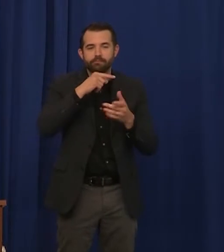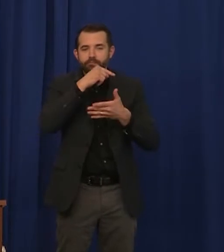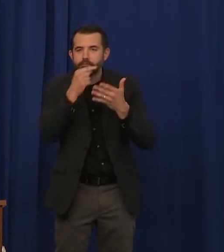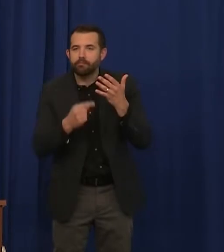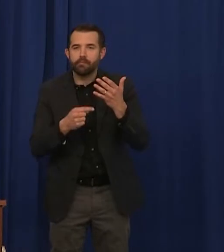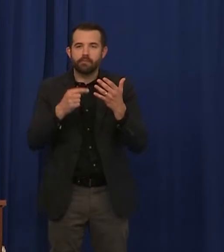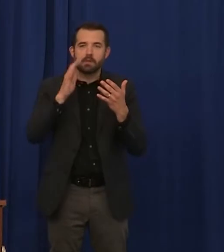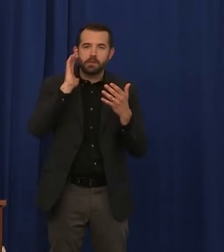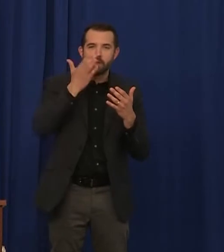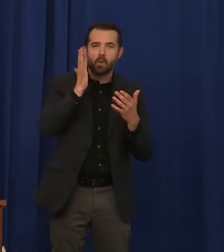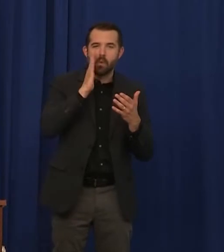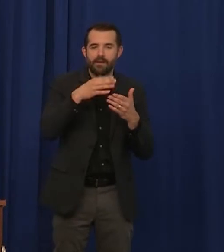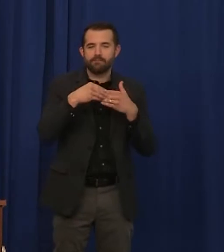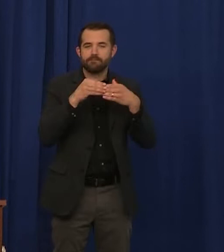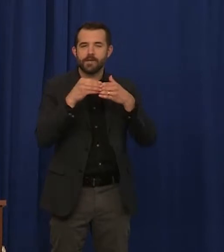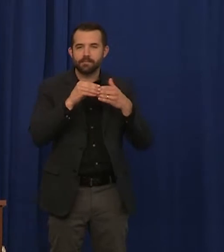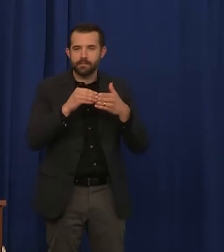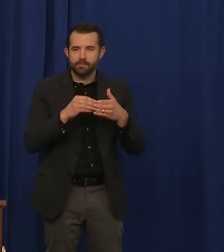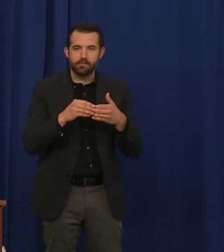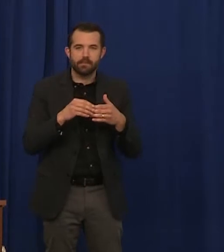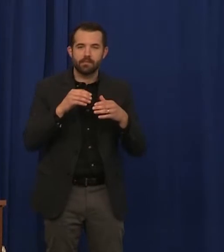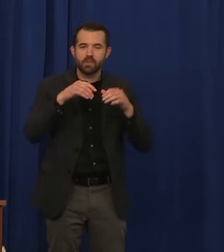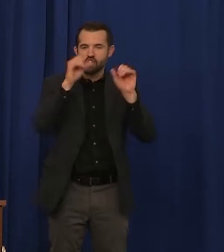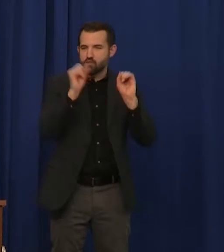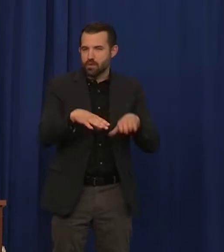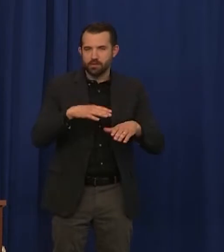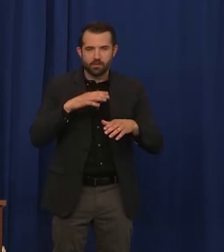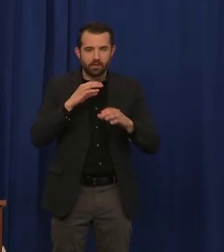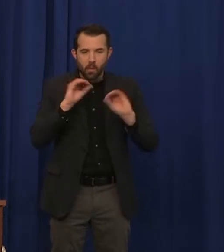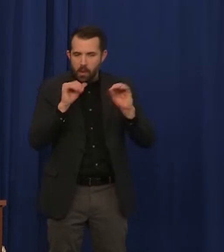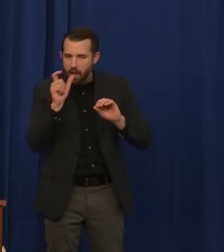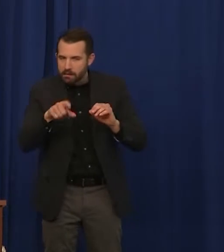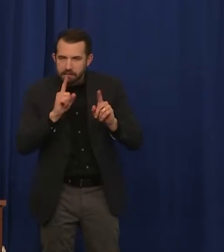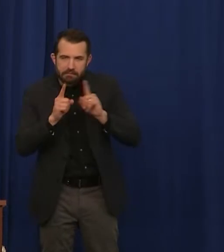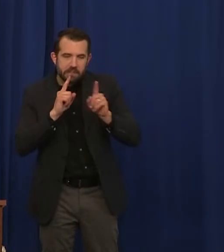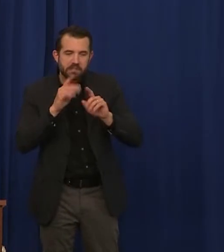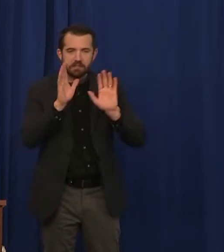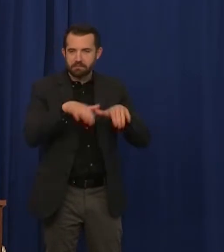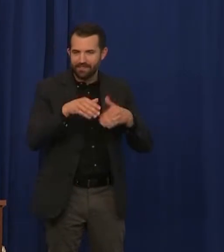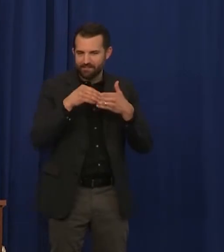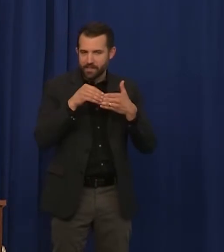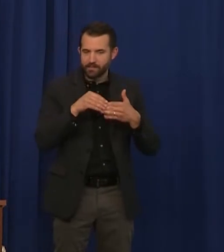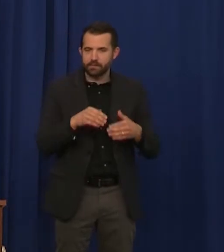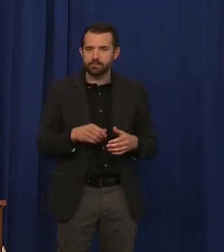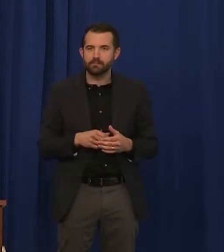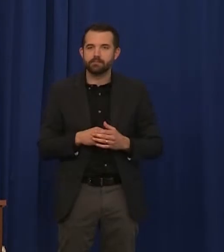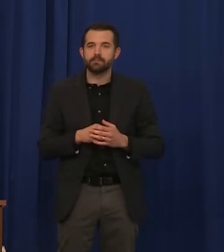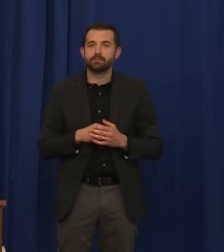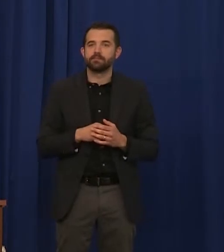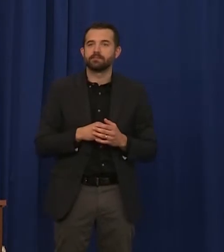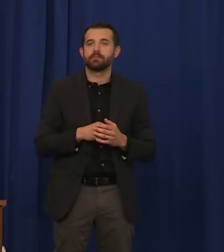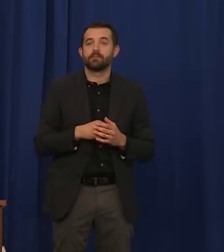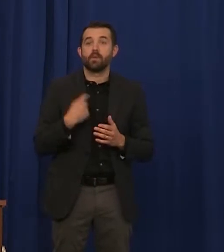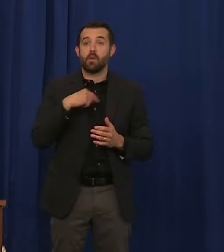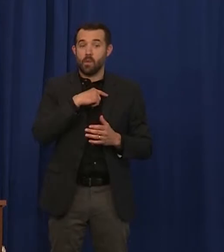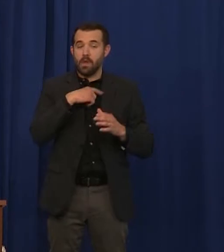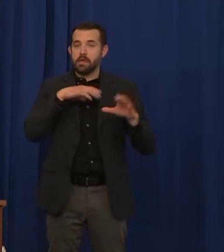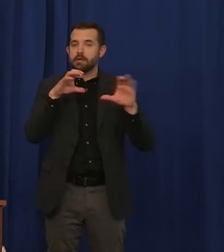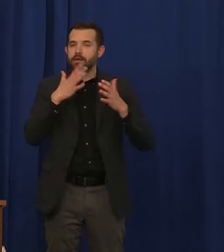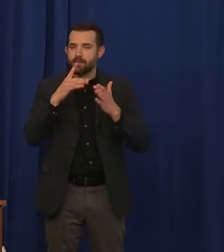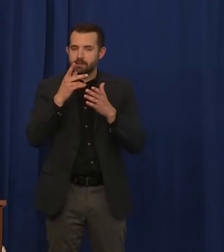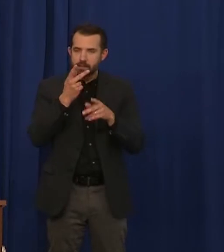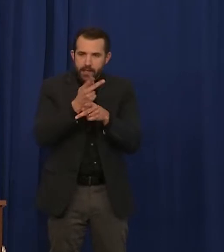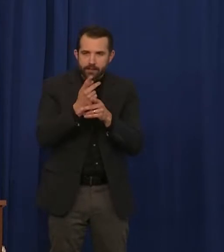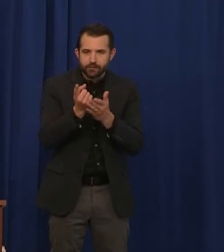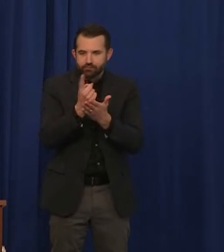have fact findings take place weeks or even months from now. We did a careful review and feel